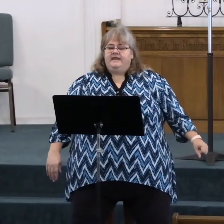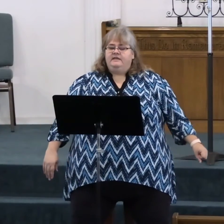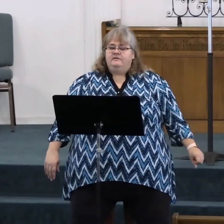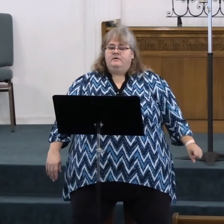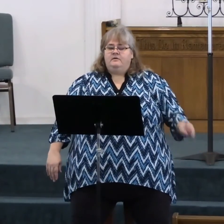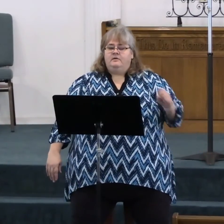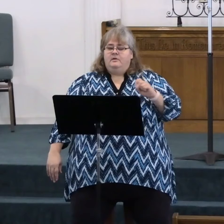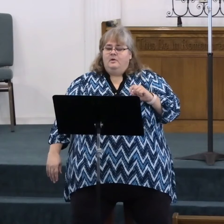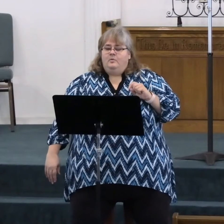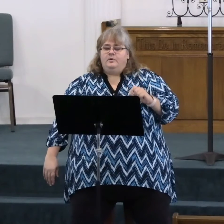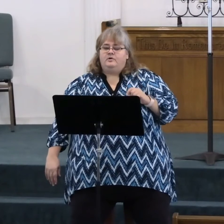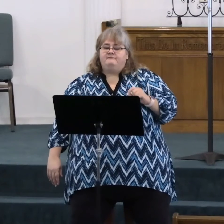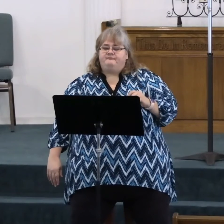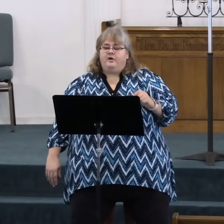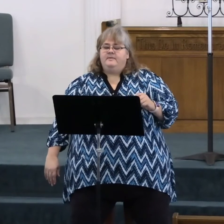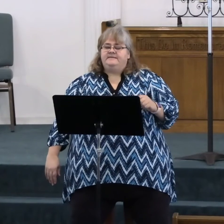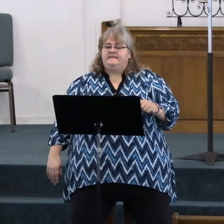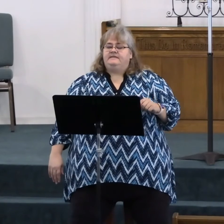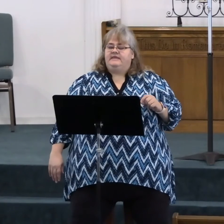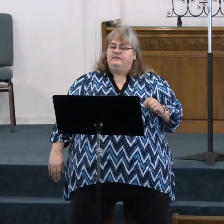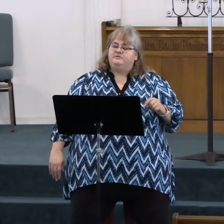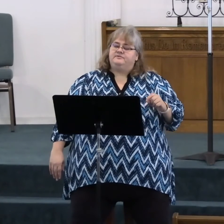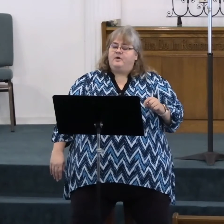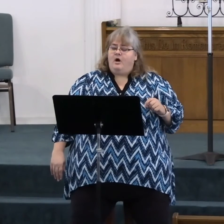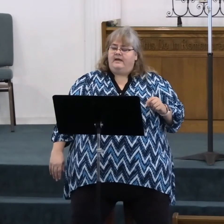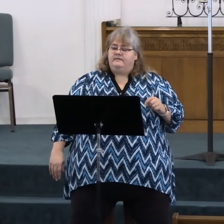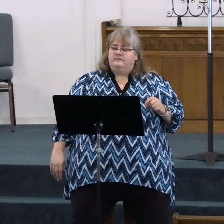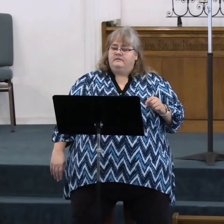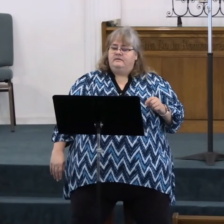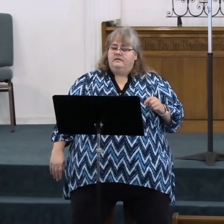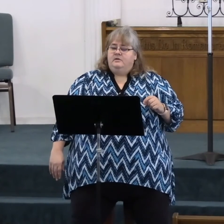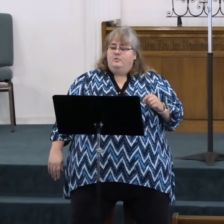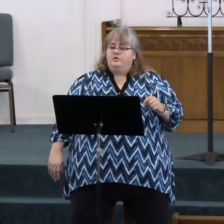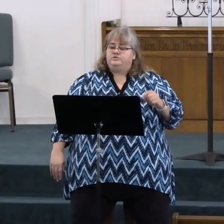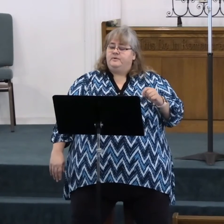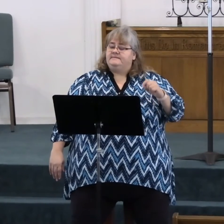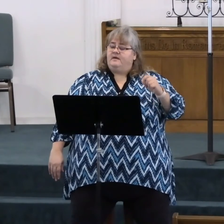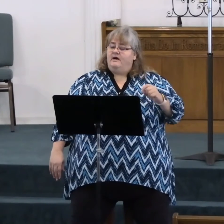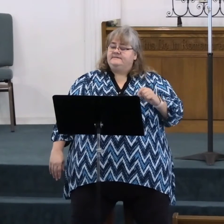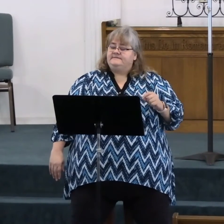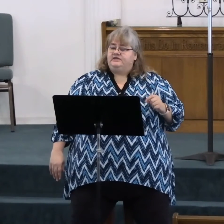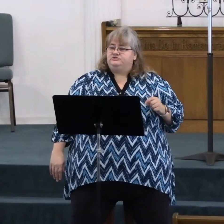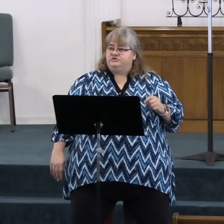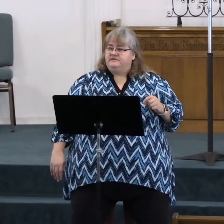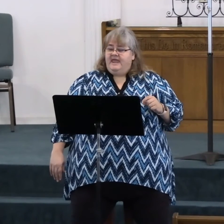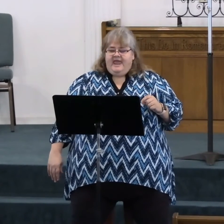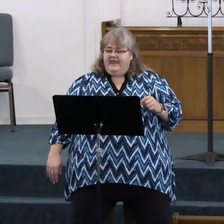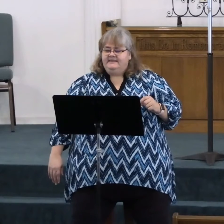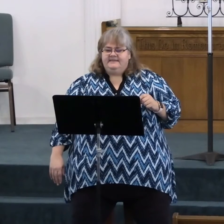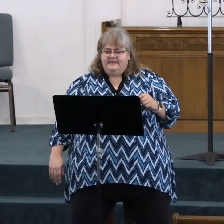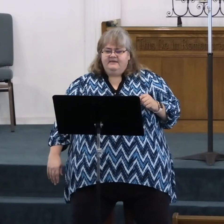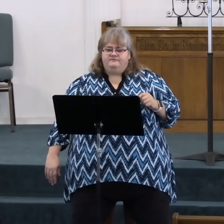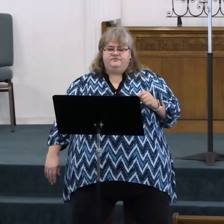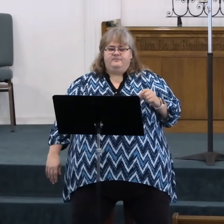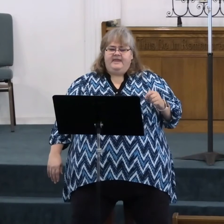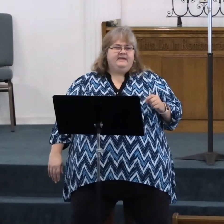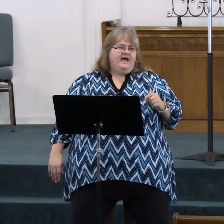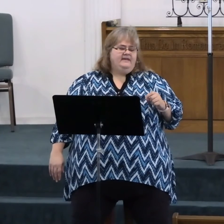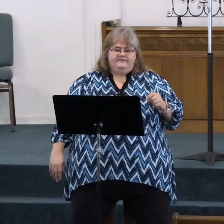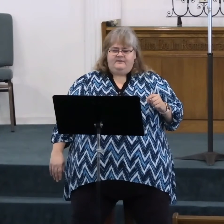Understanding will confirm us in the image of God, which was God's intention and the gift to mankind in the